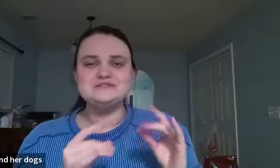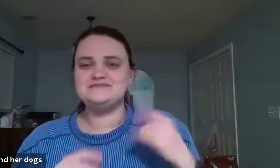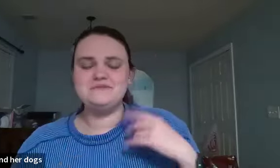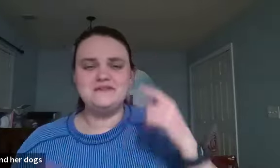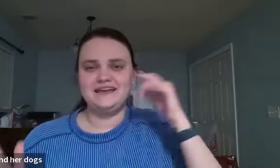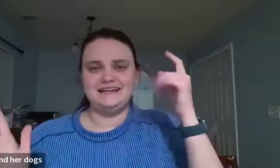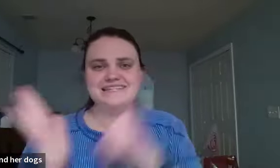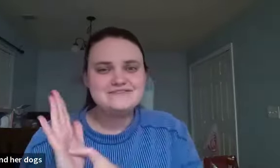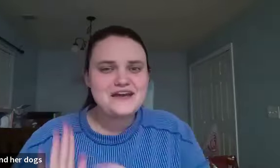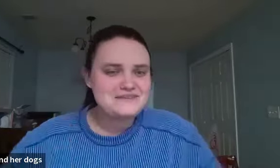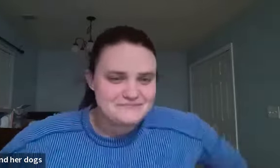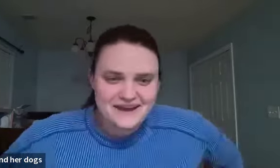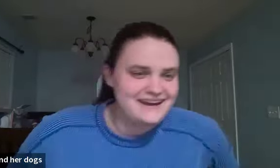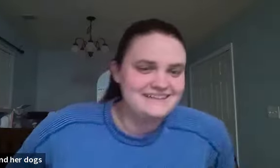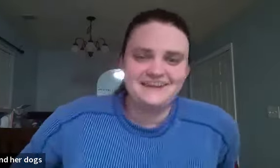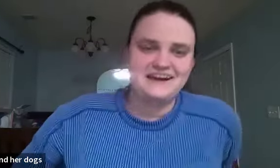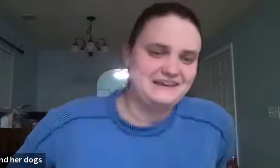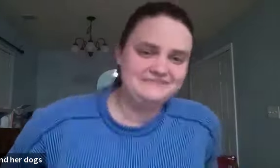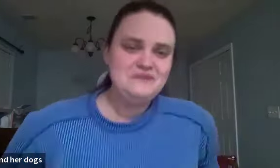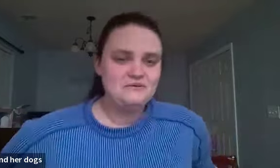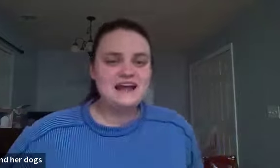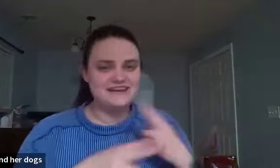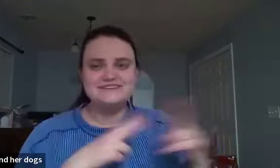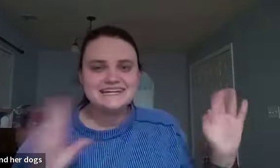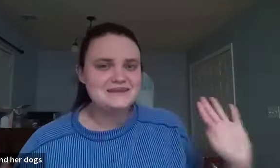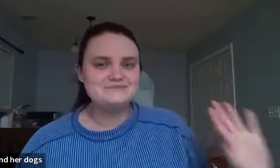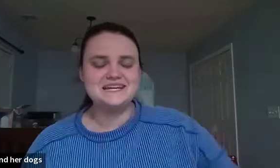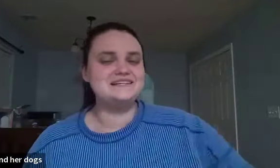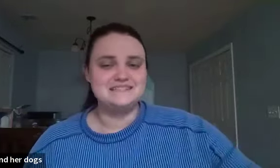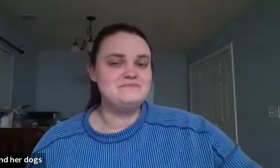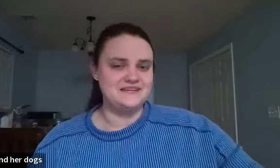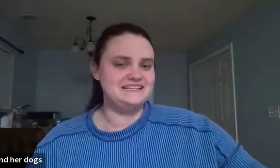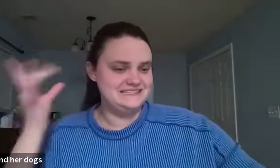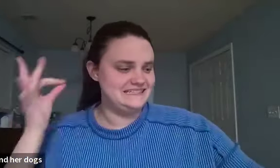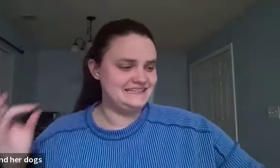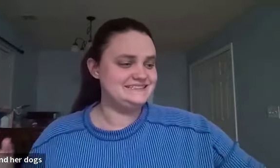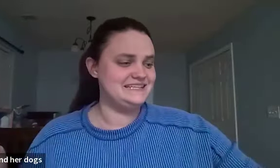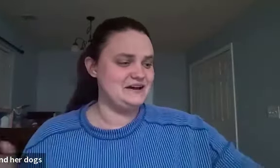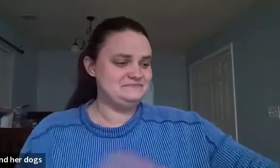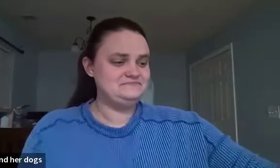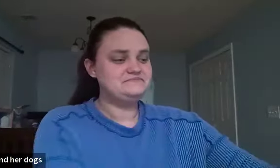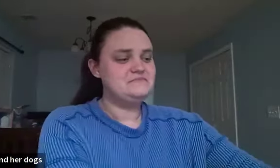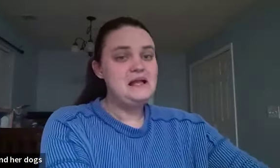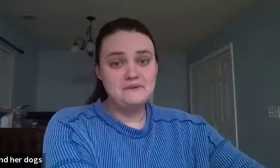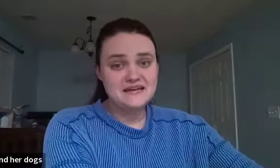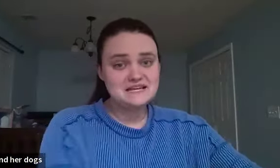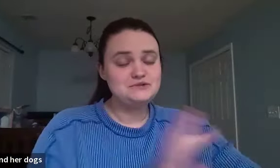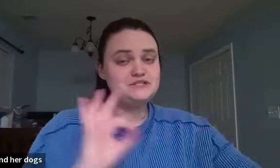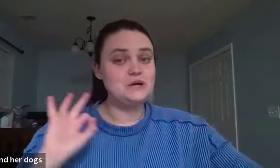cues of something that I can identify them by. Like, we're gonna have to have nicknames here, something to stick. So, but that's how you would do